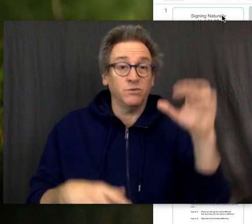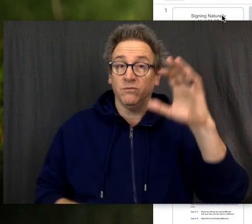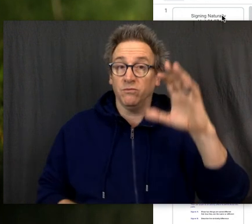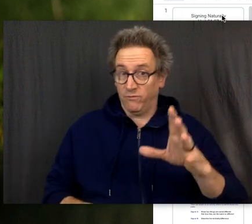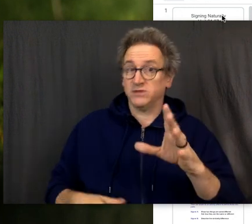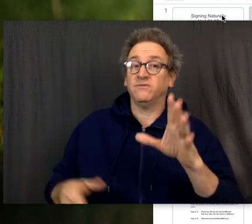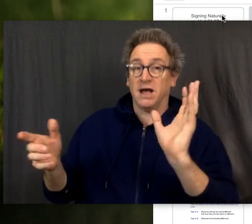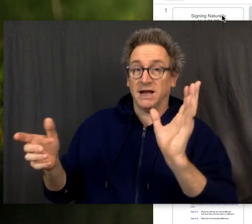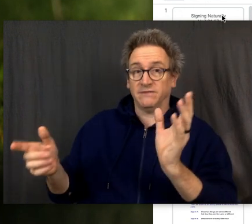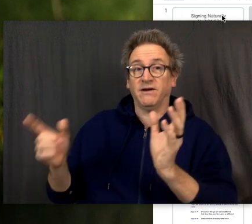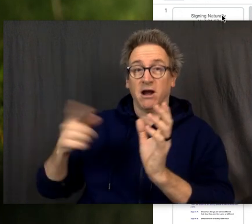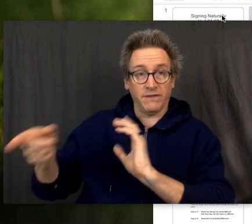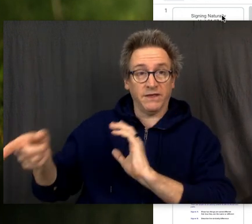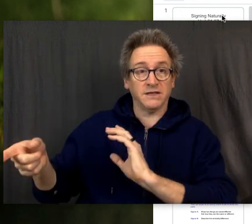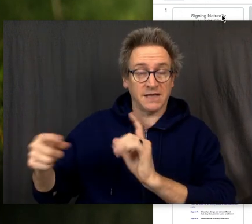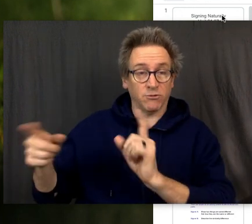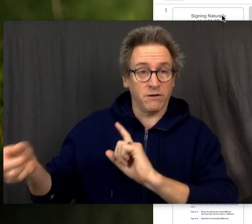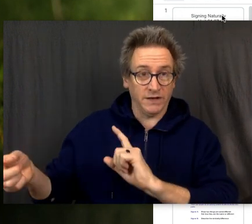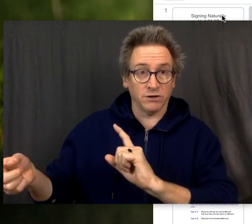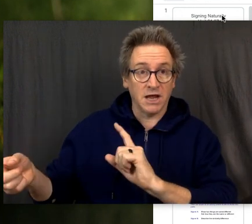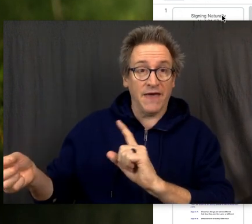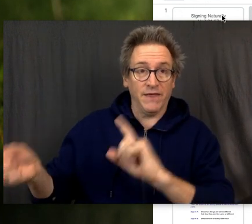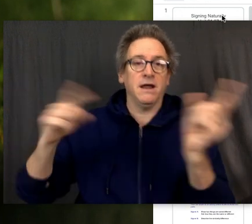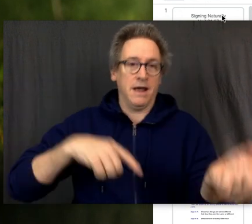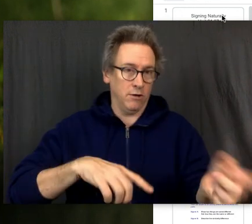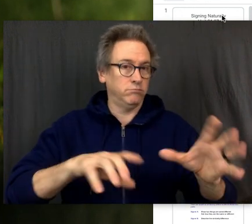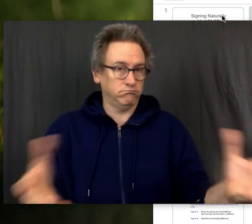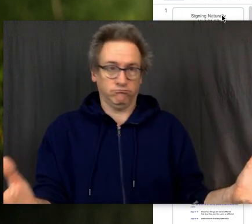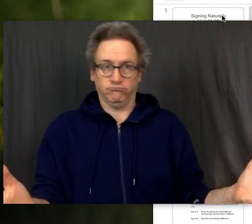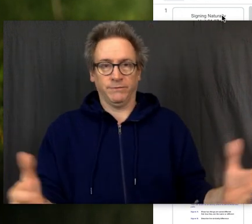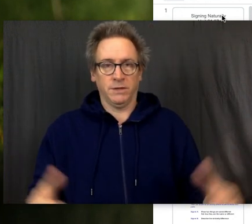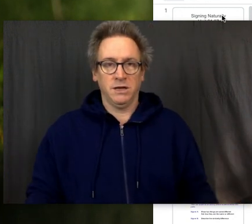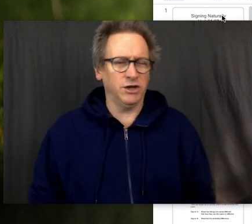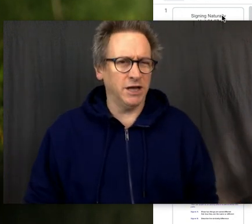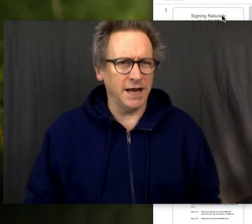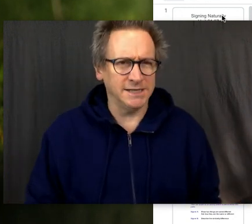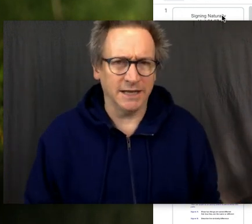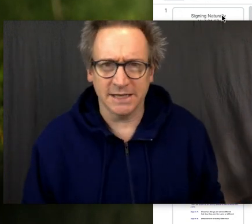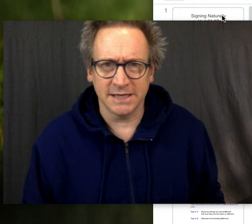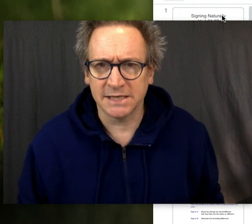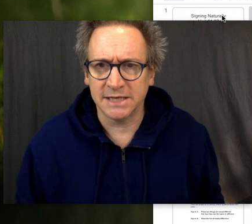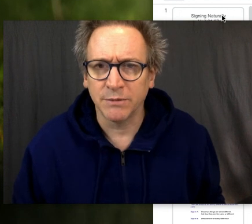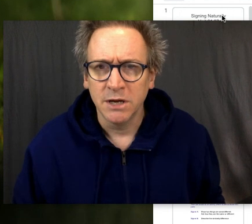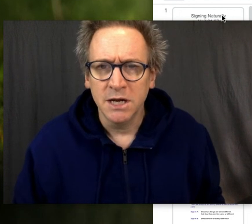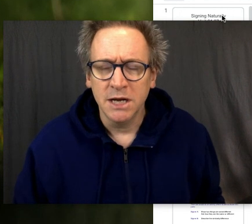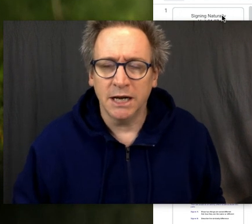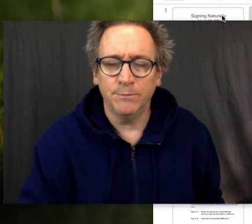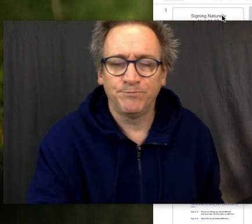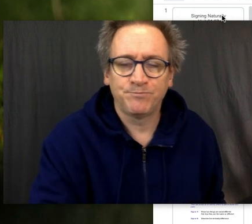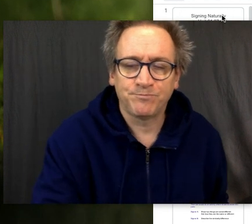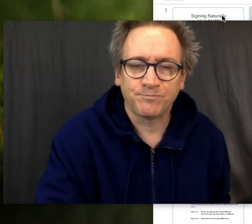So first of all, identify, are they the same or are they different? And then how? You can kind of see that's the next step.